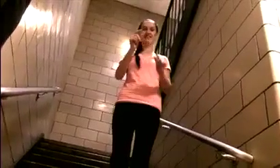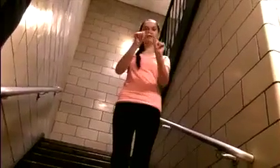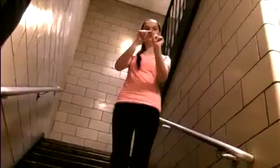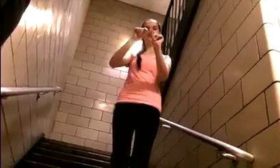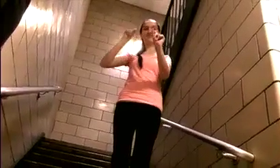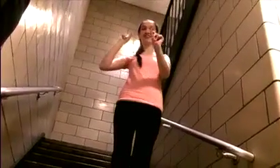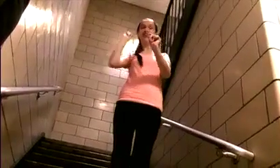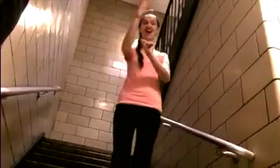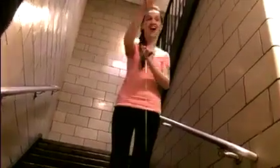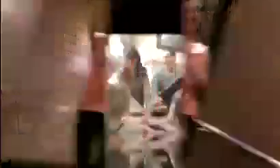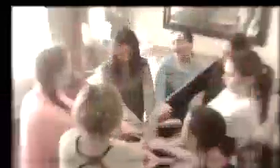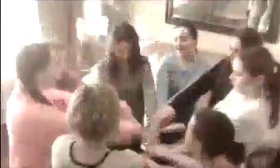they dance.